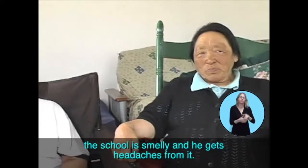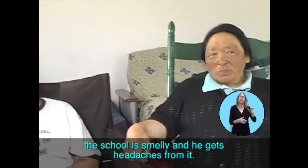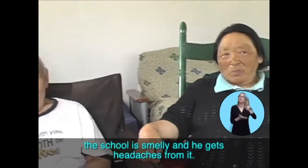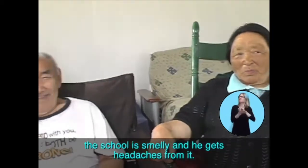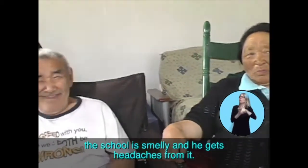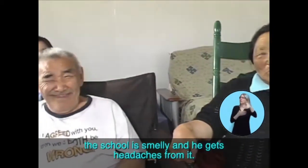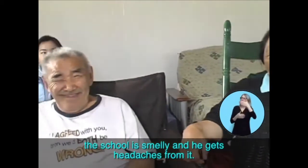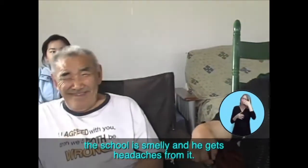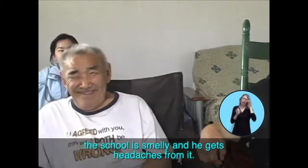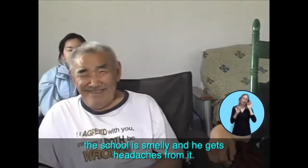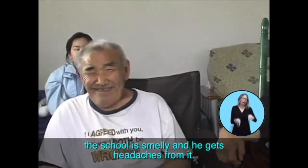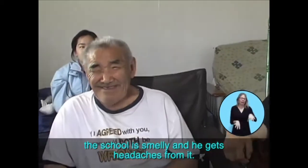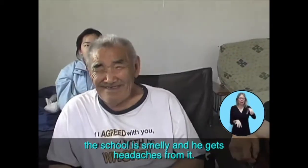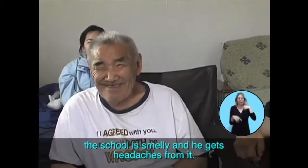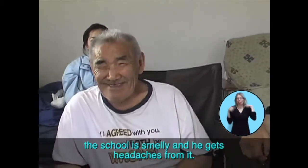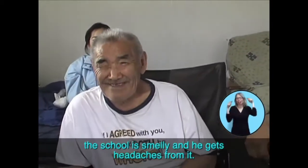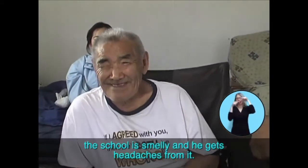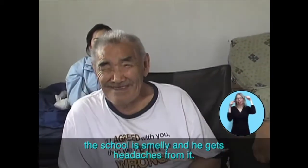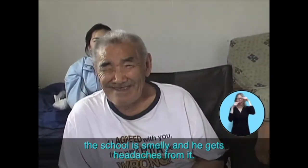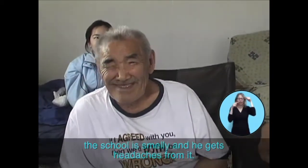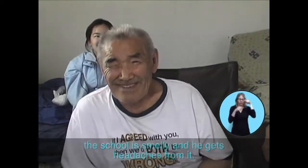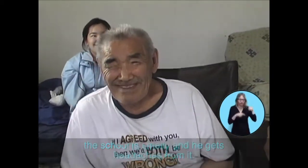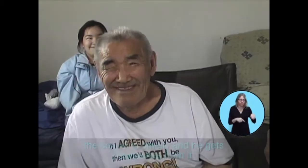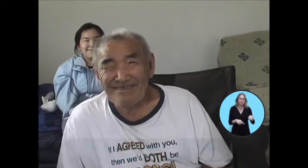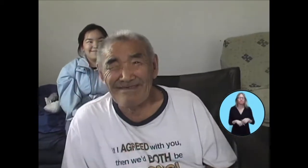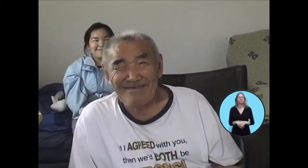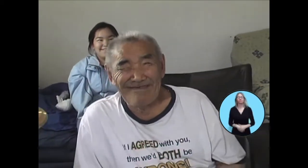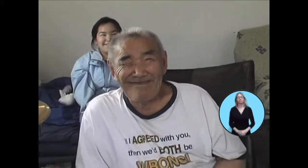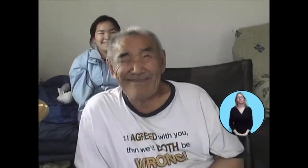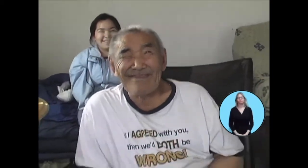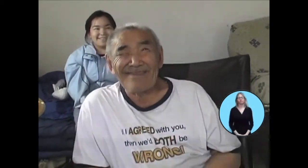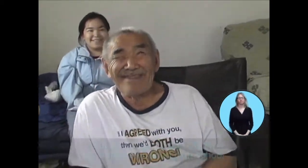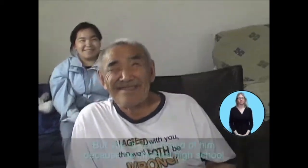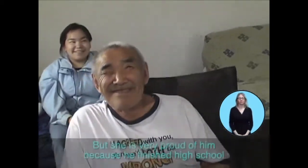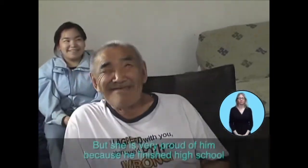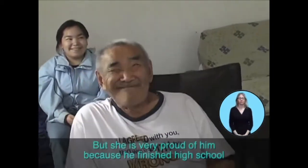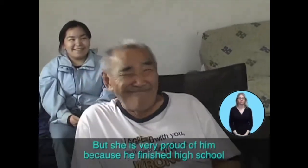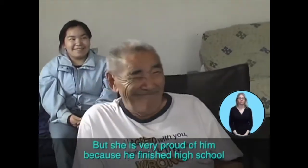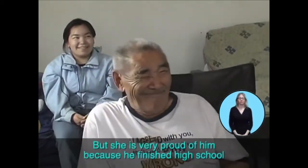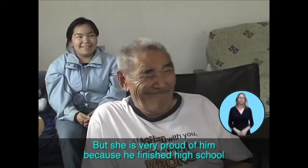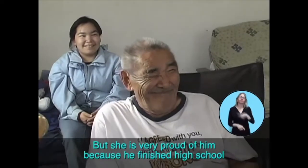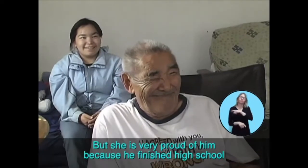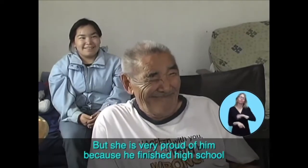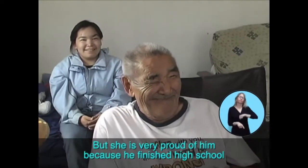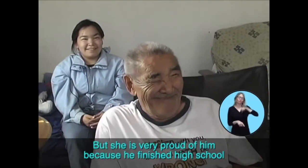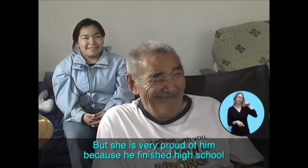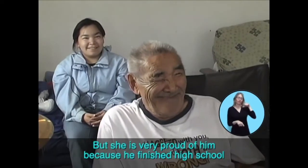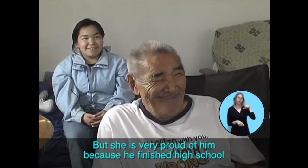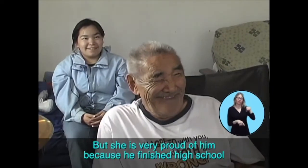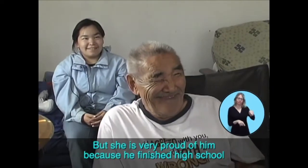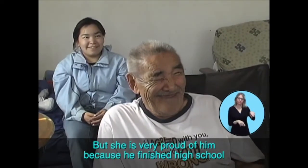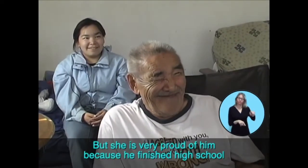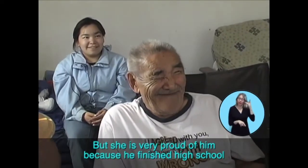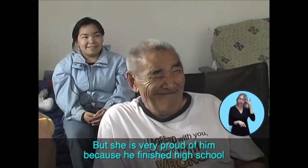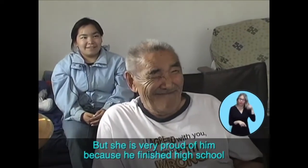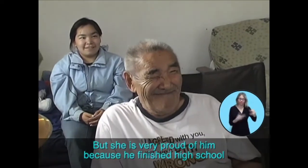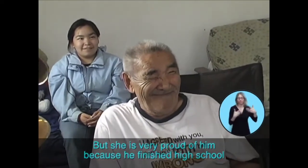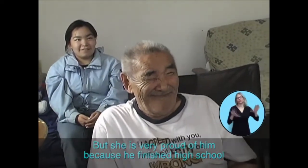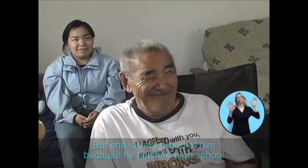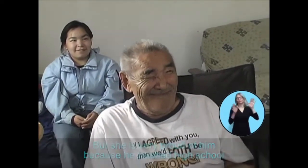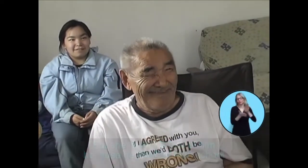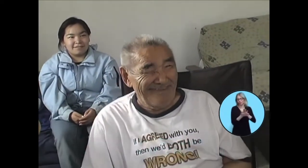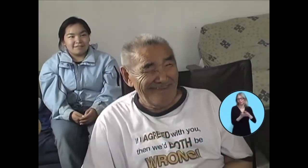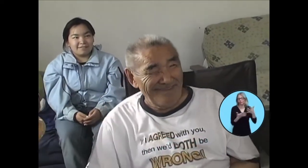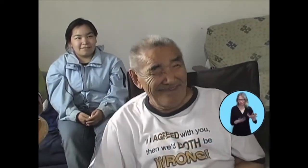the school is smelly, and that he gets headaches from them. And, but she's very proud of him, because he finished